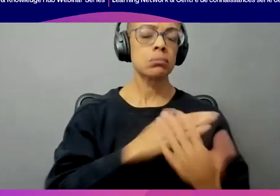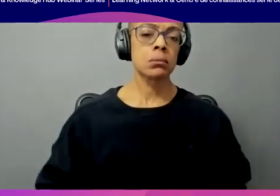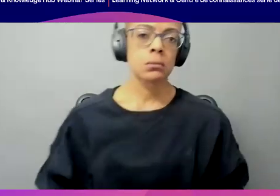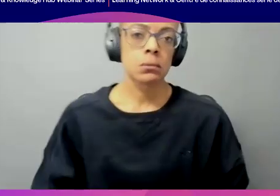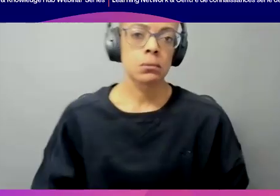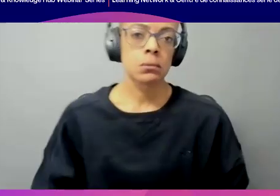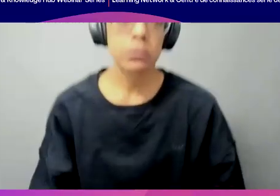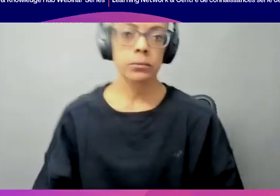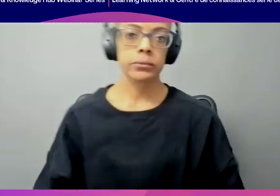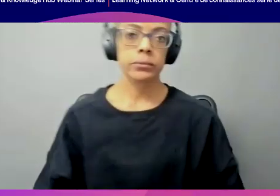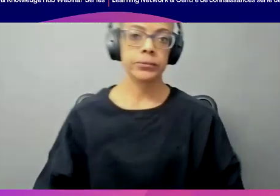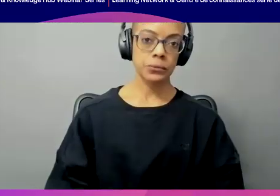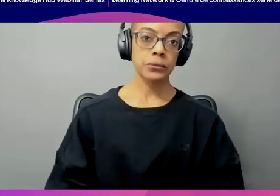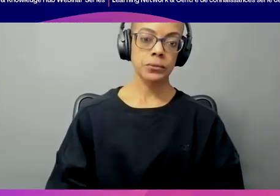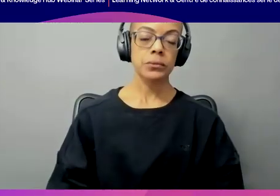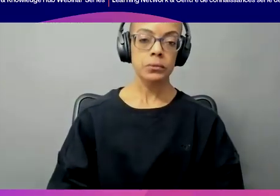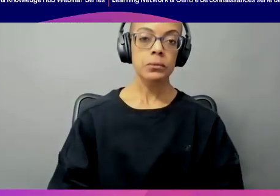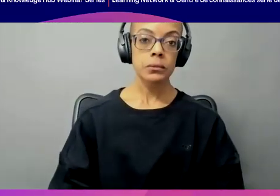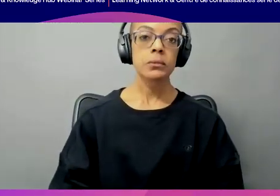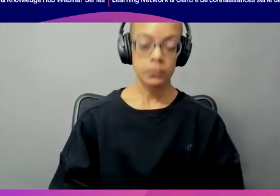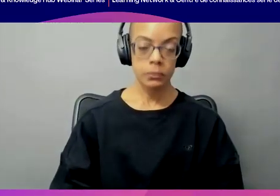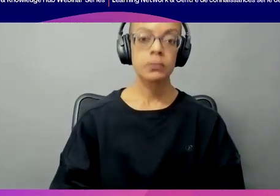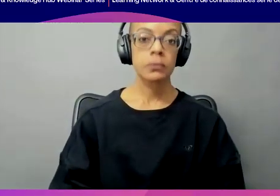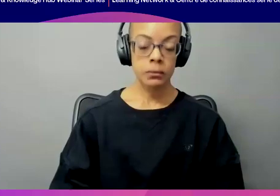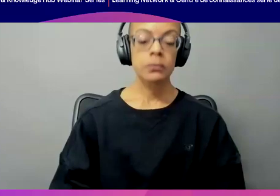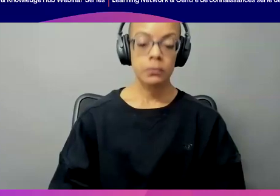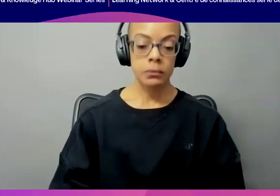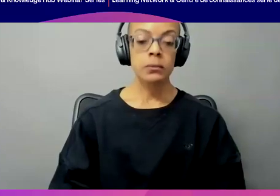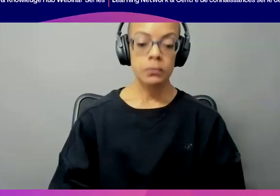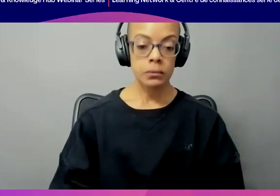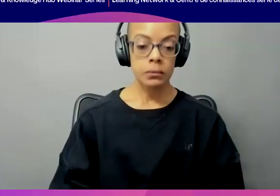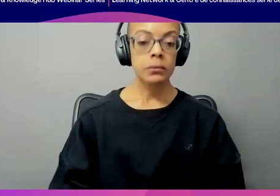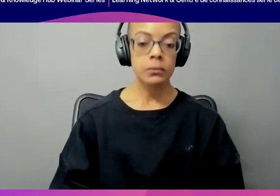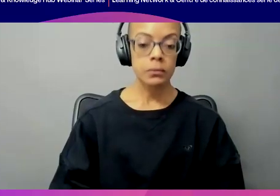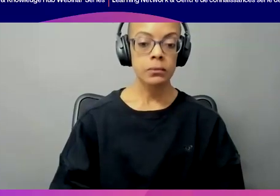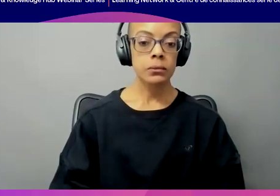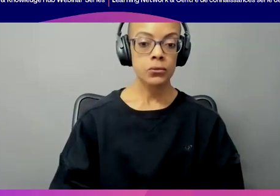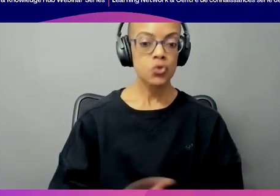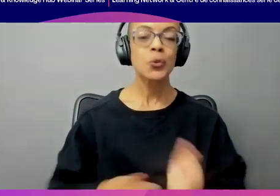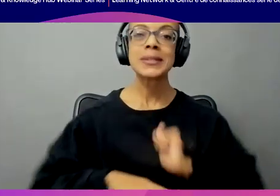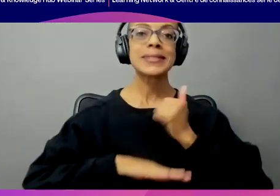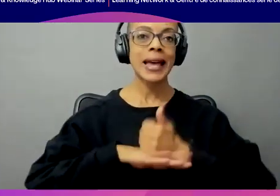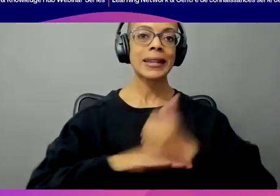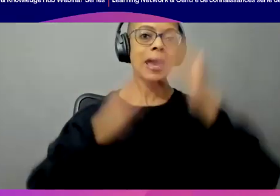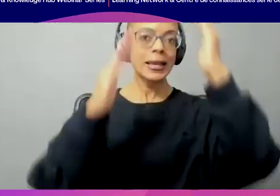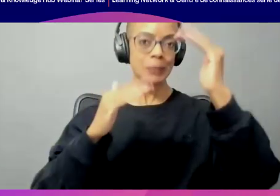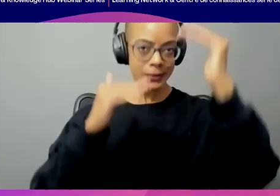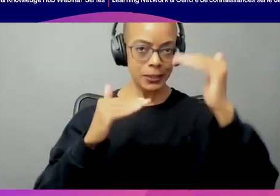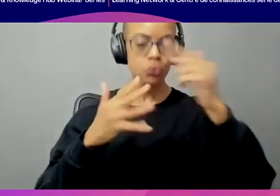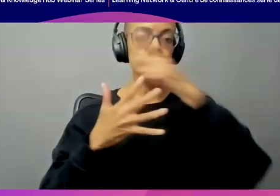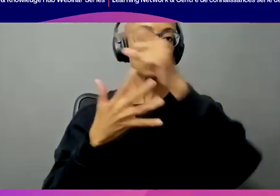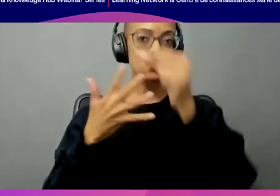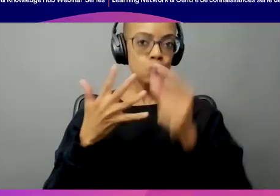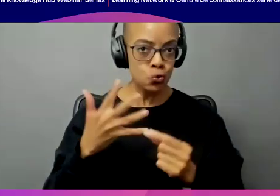think that the business of really carefully setting up expectations, communication, and